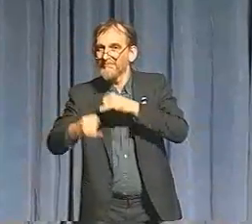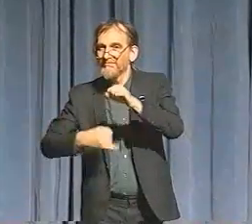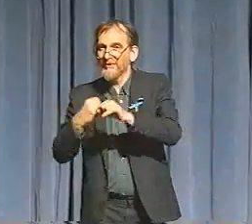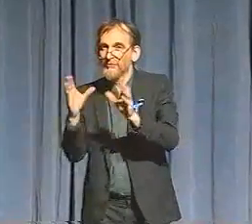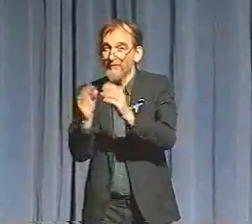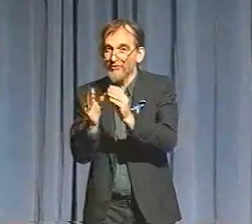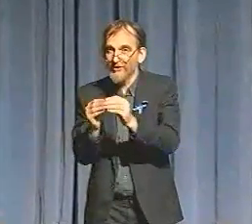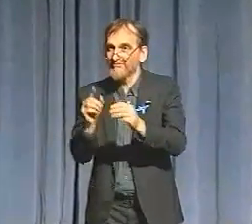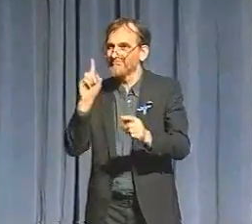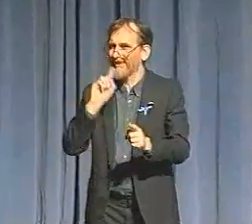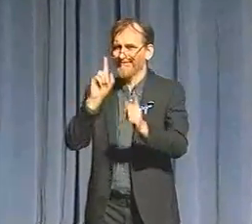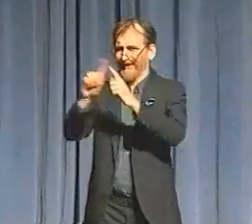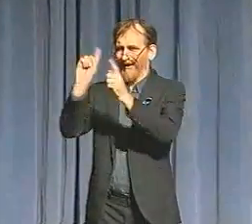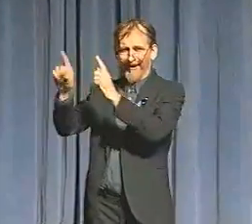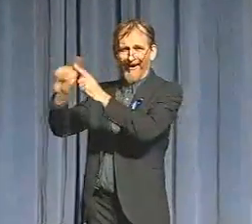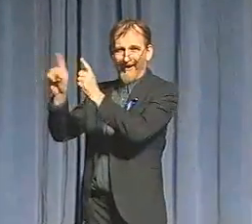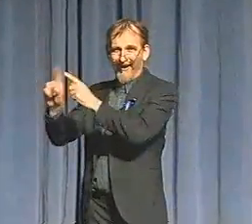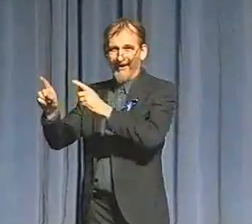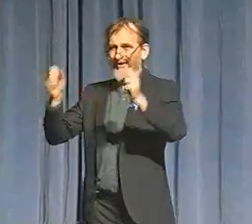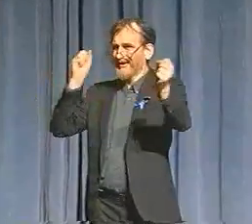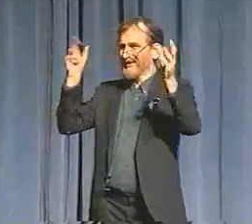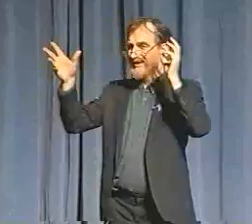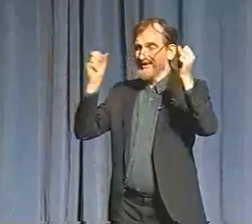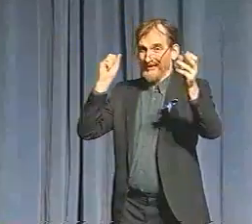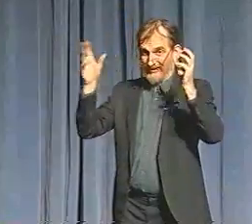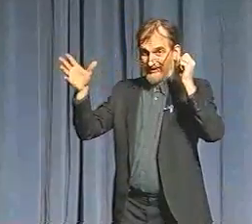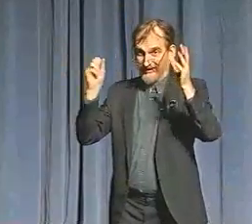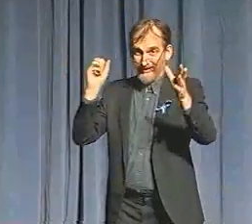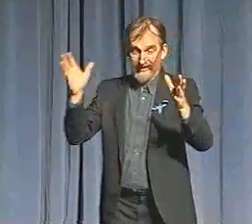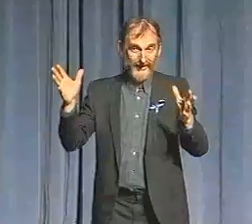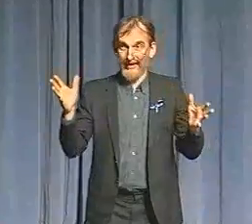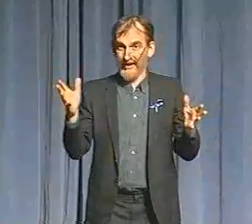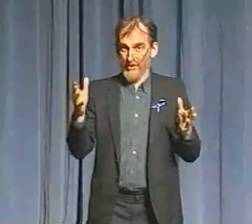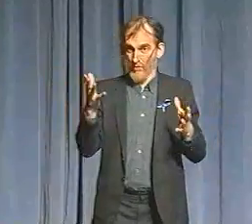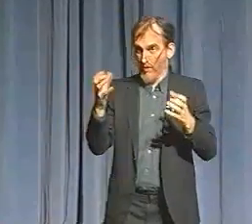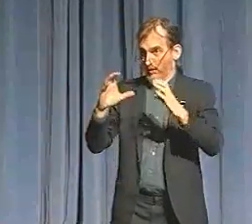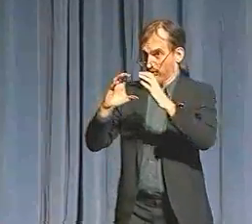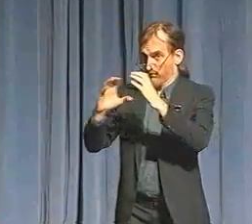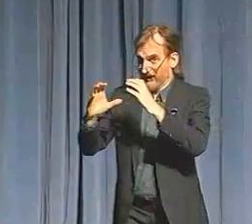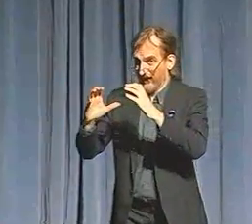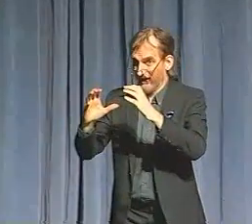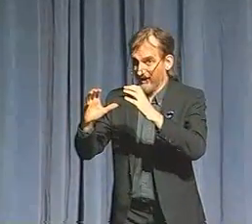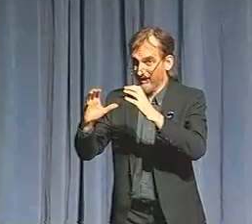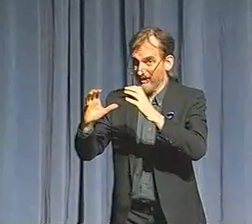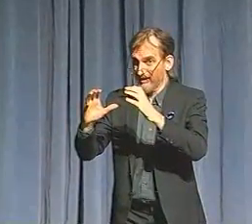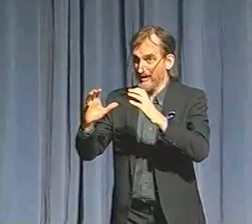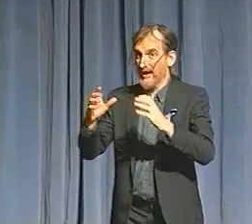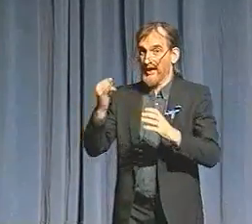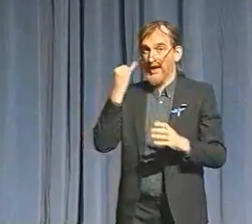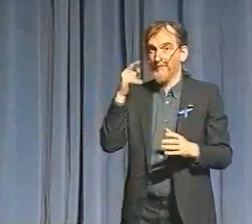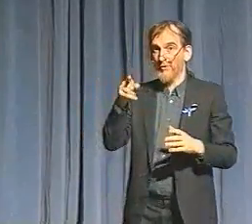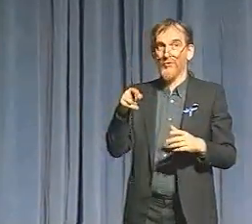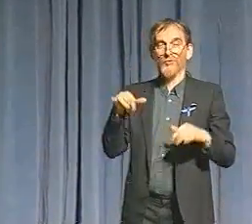in their community. Now, when I go to a conference now, I fly out there, and there are a number of deaf